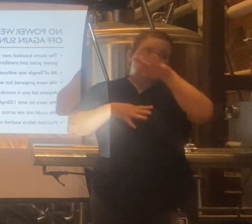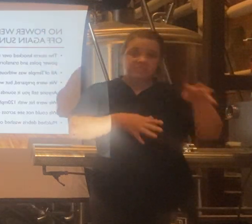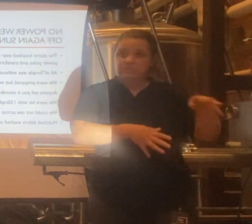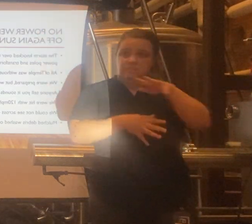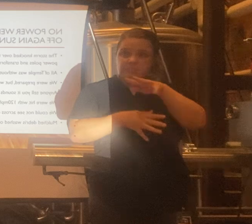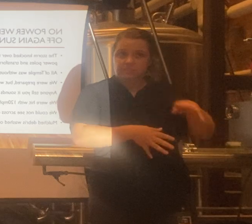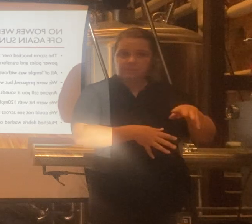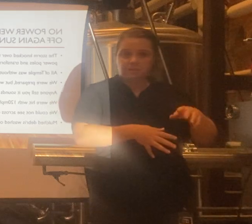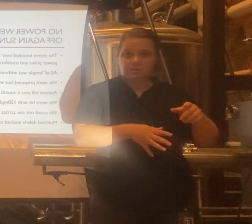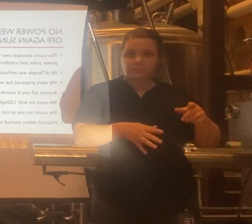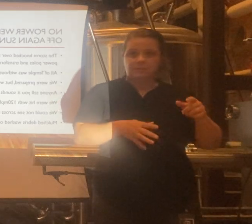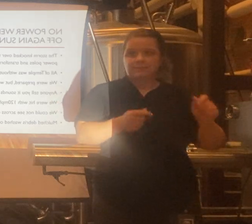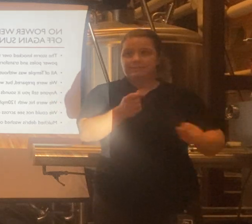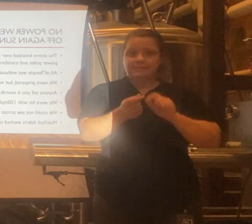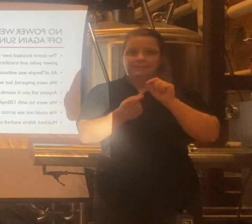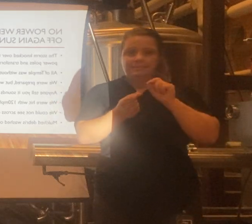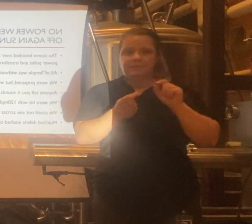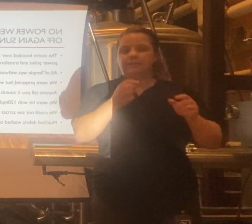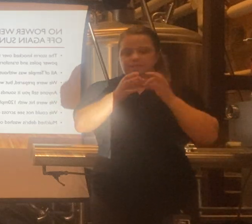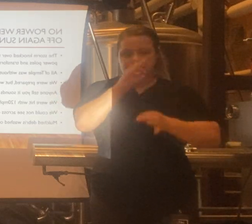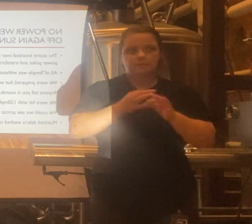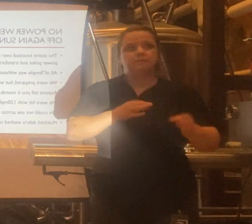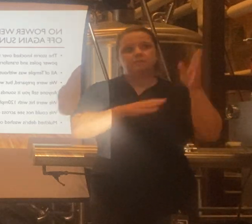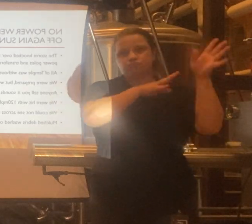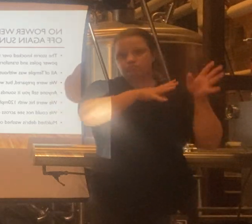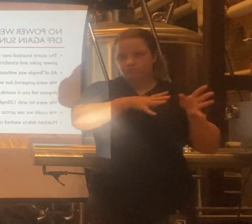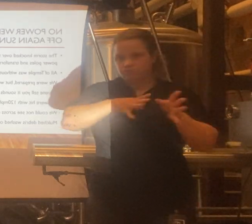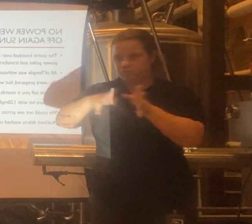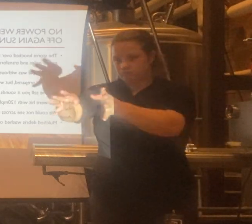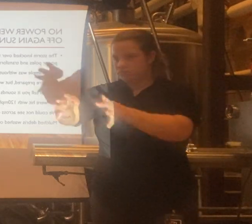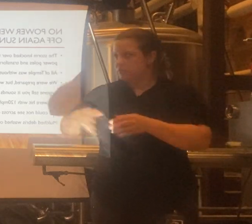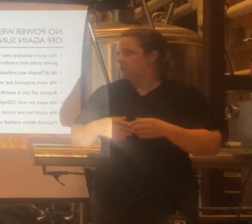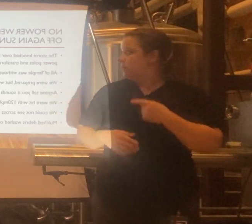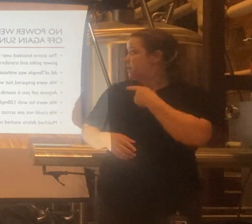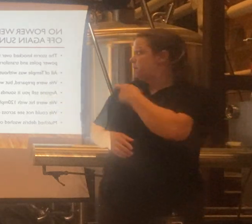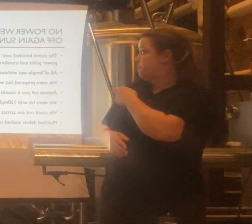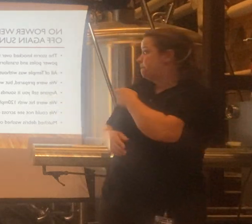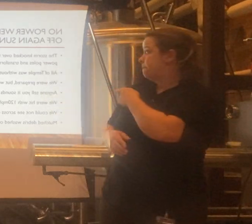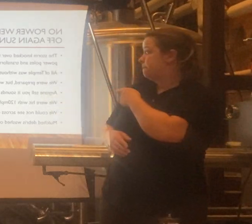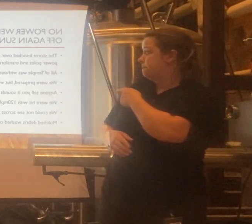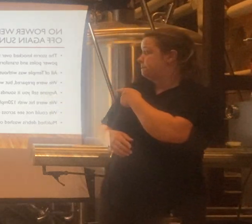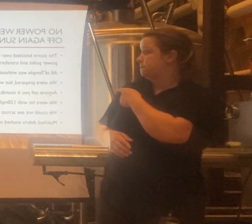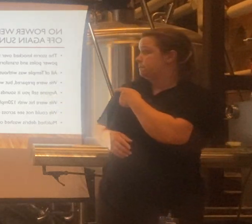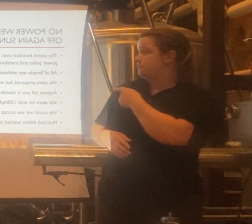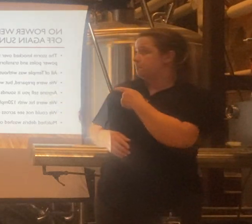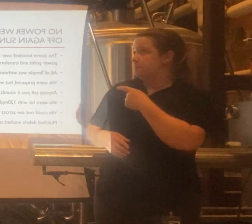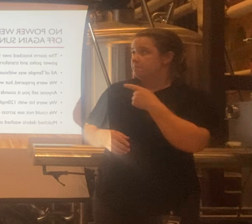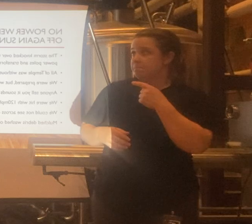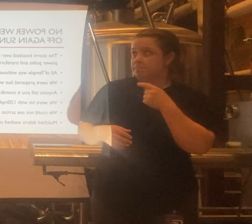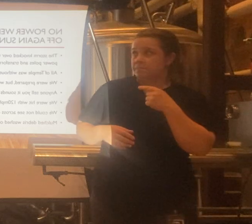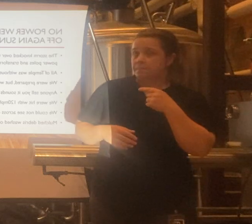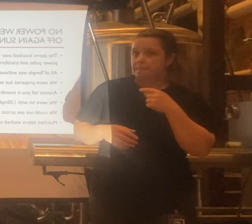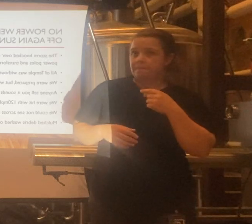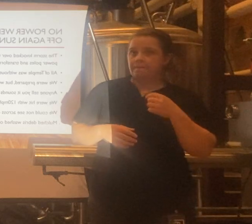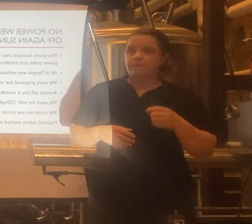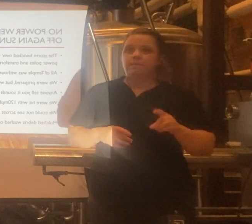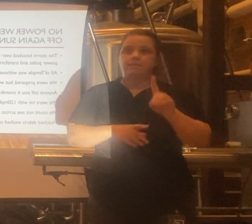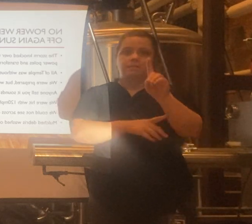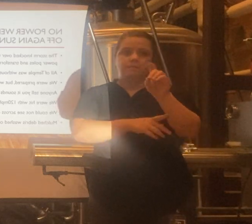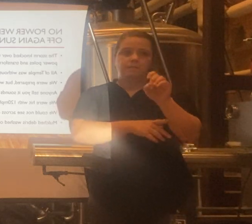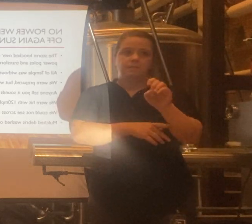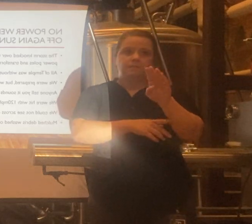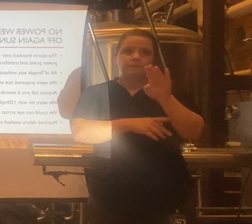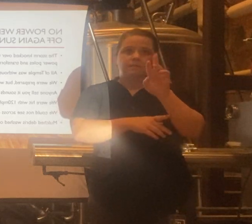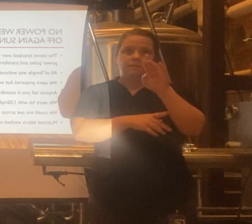actually. We couldn't see across our yard, as I showed in the picture. And so much of the mulch debris in our yard rinsed out towards the front of our